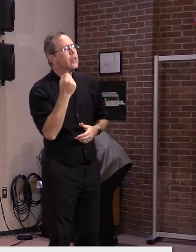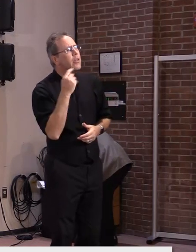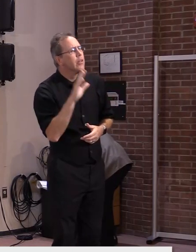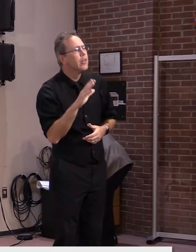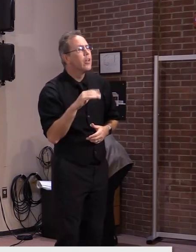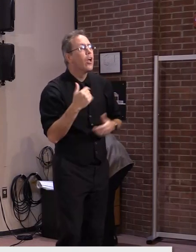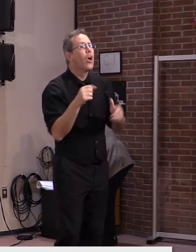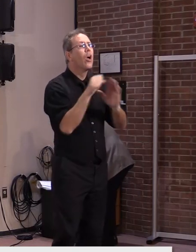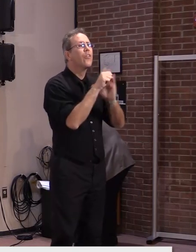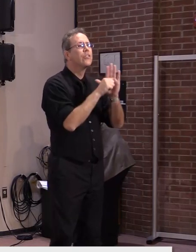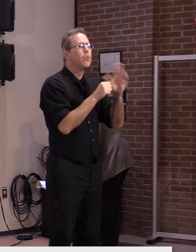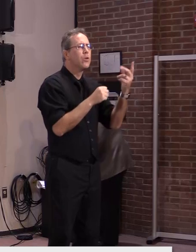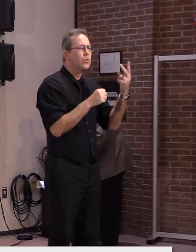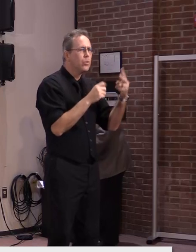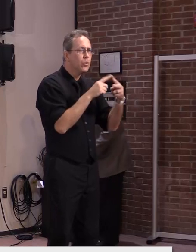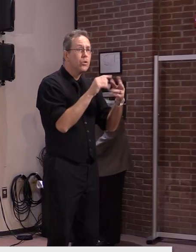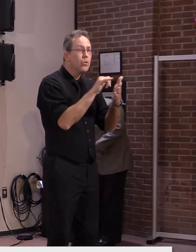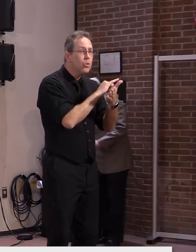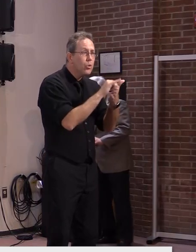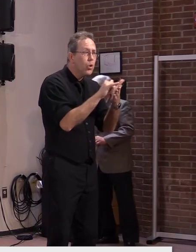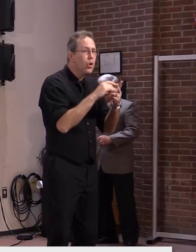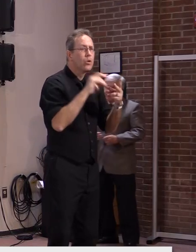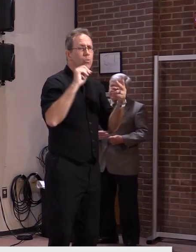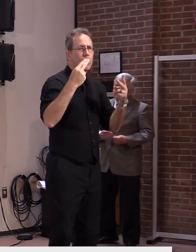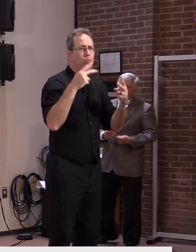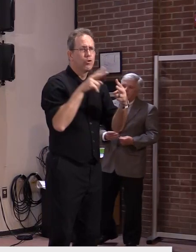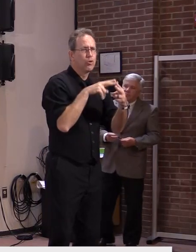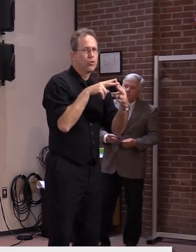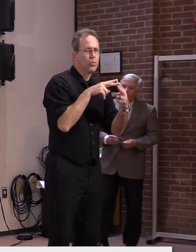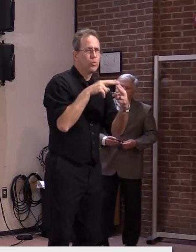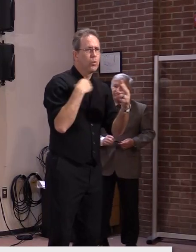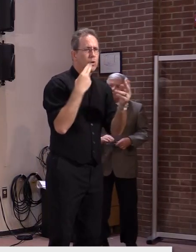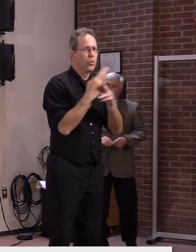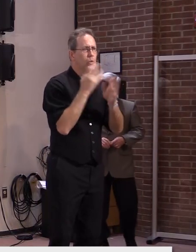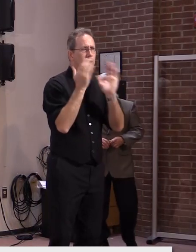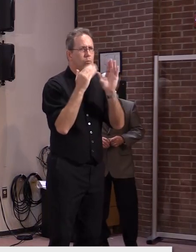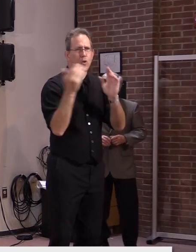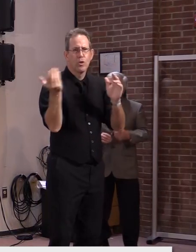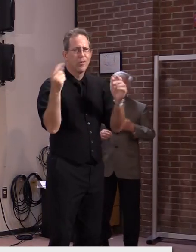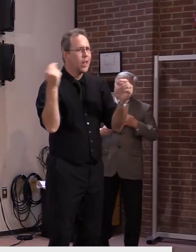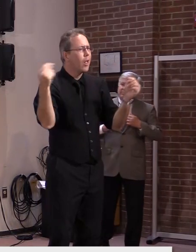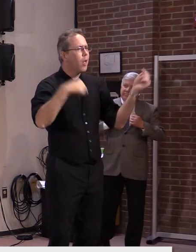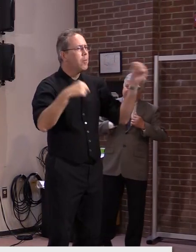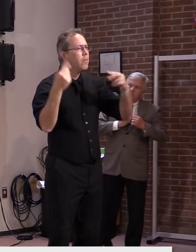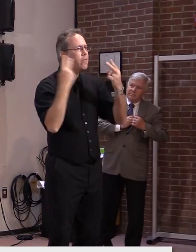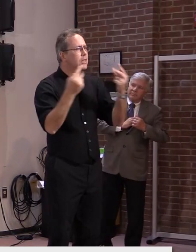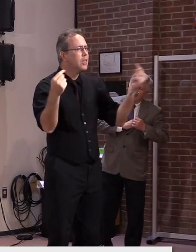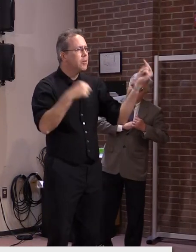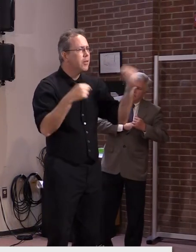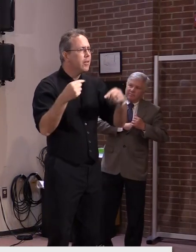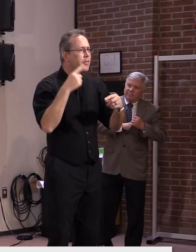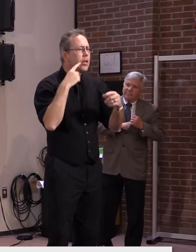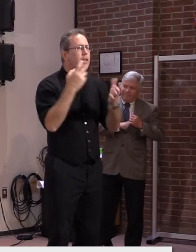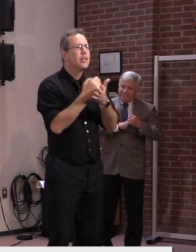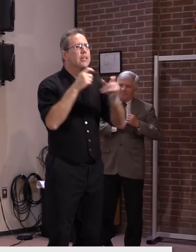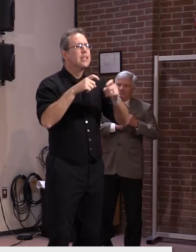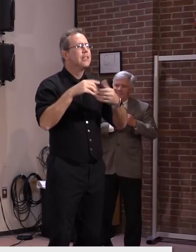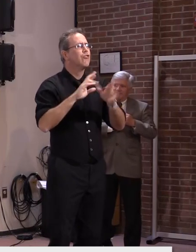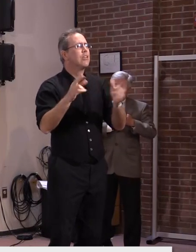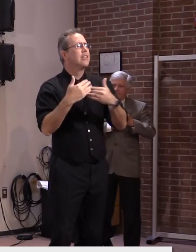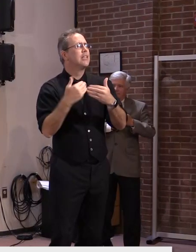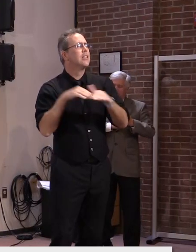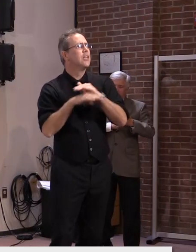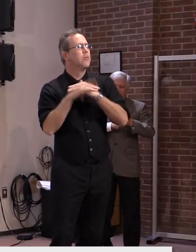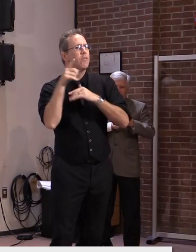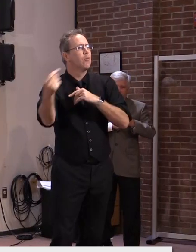Hampshire. They come from bordering communities to get a test in Vermont because it's more accessible, and maybe it's because it's free. I don't know